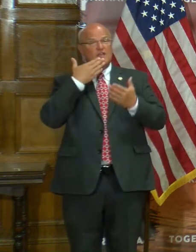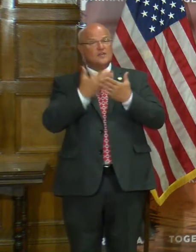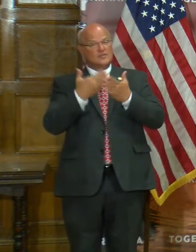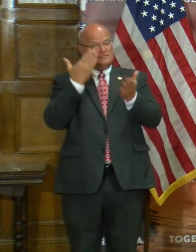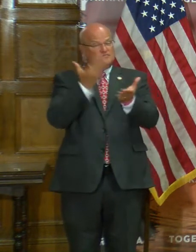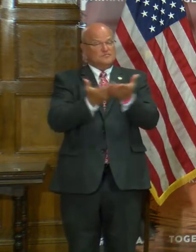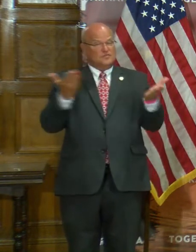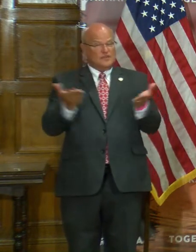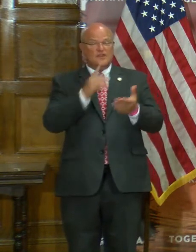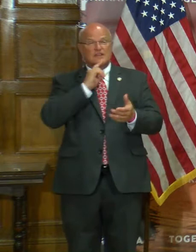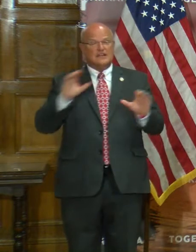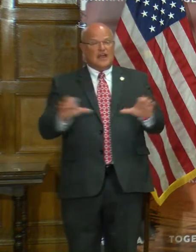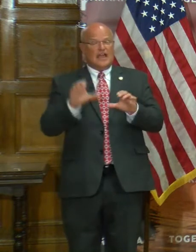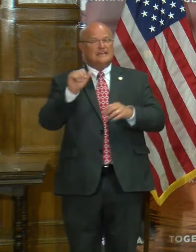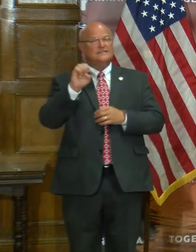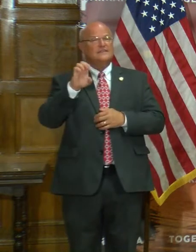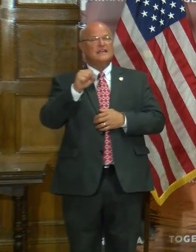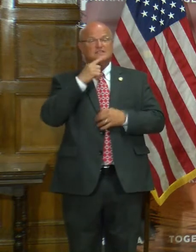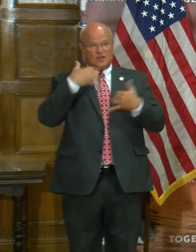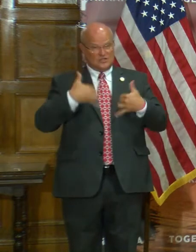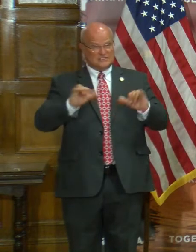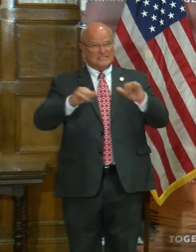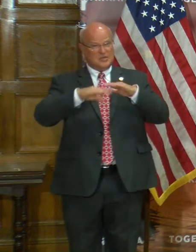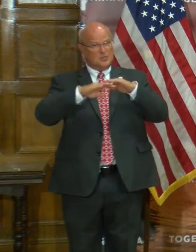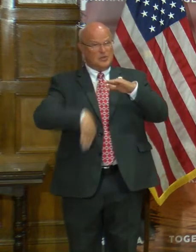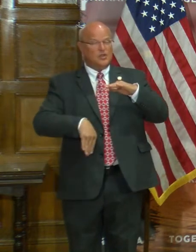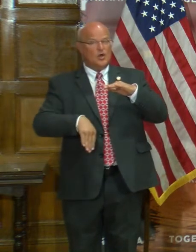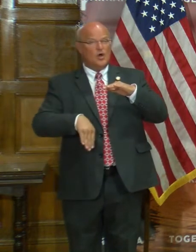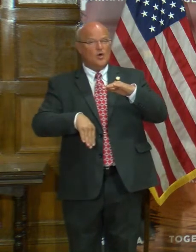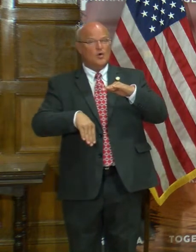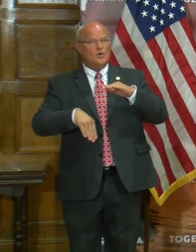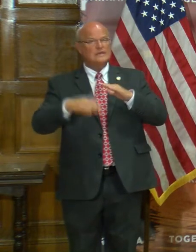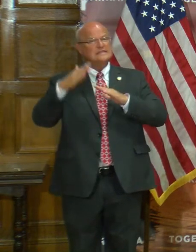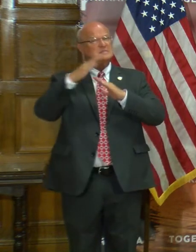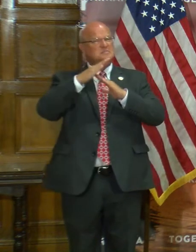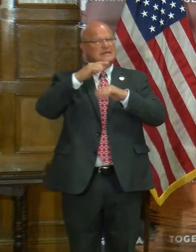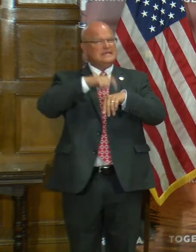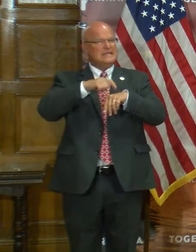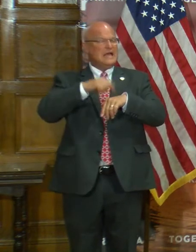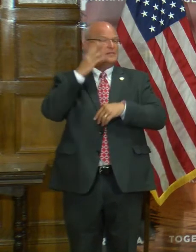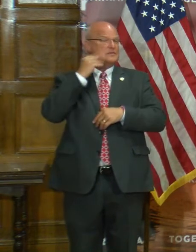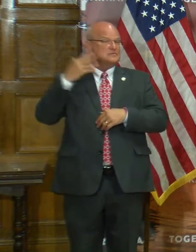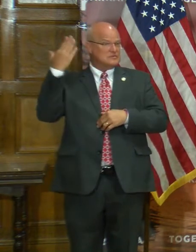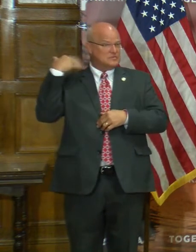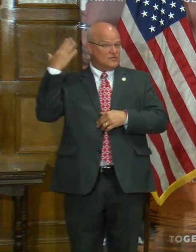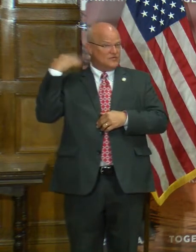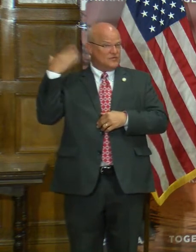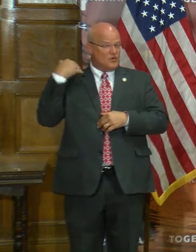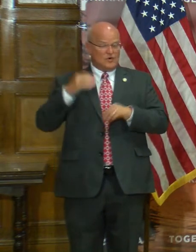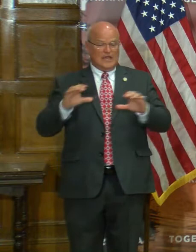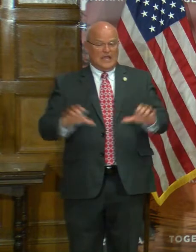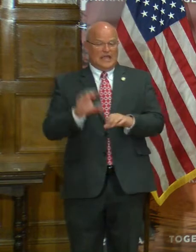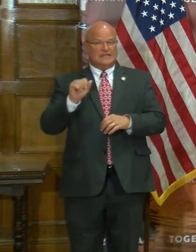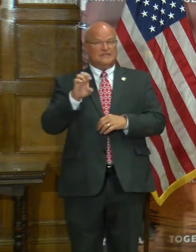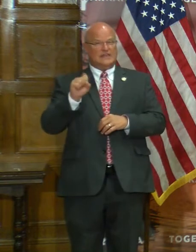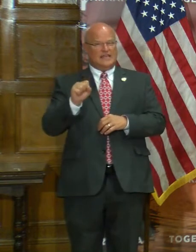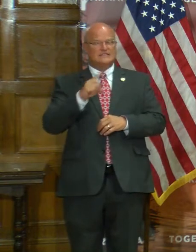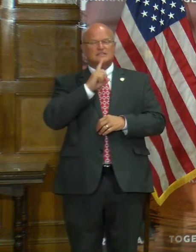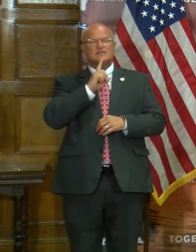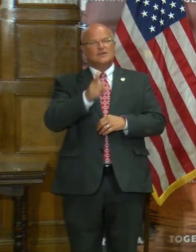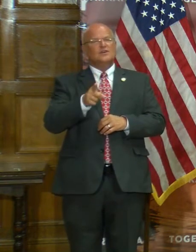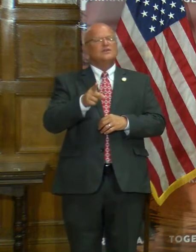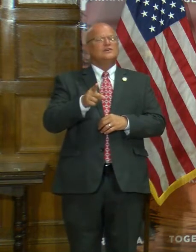sign here is that our active cases are still below the peak time that we've experienced. Active cases, of course,